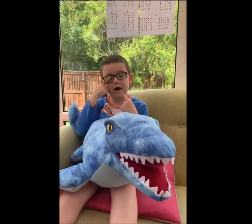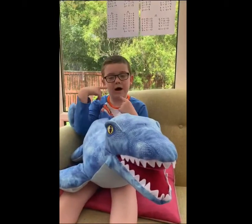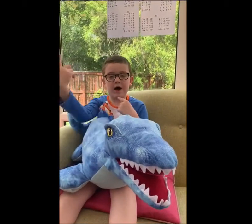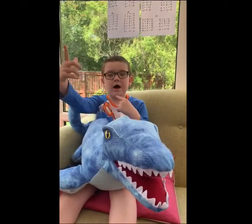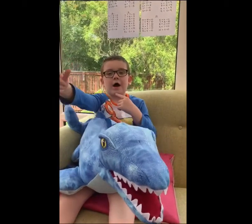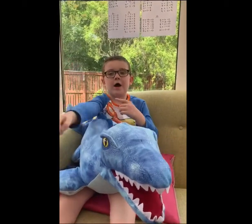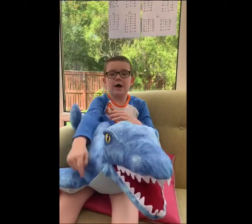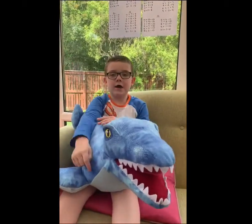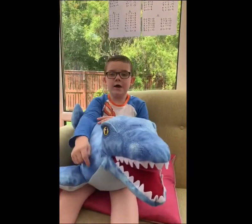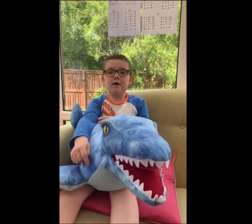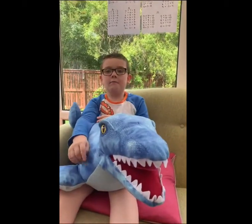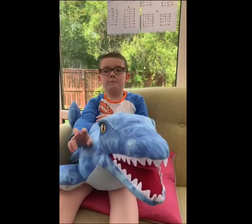spy